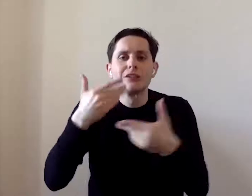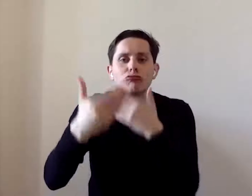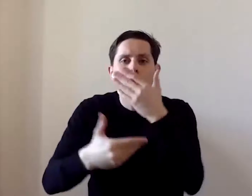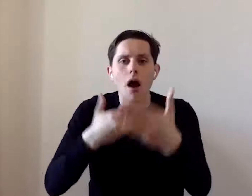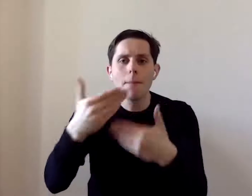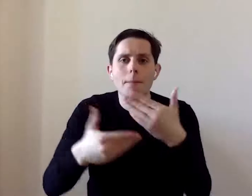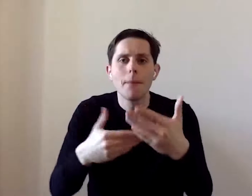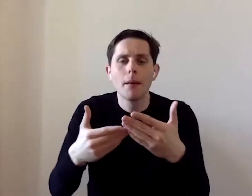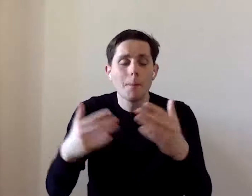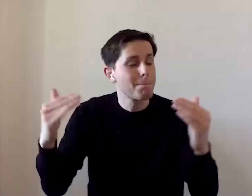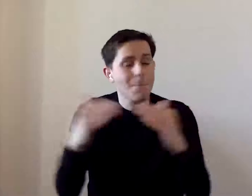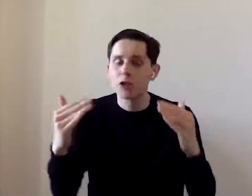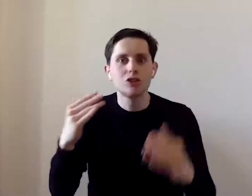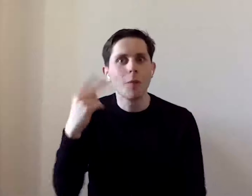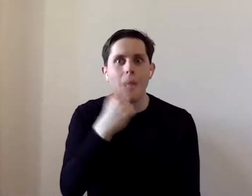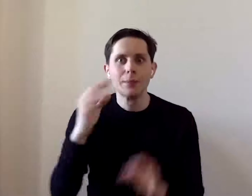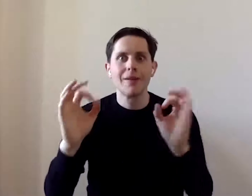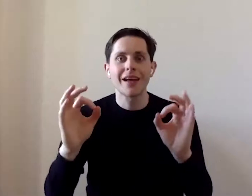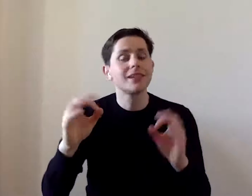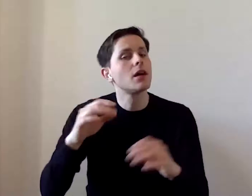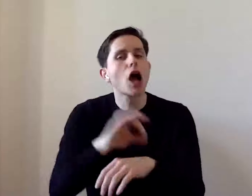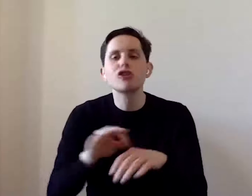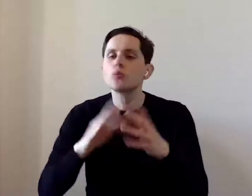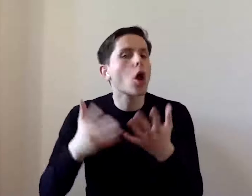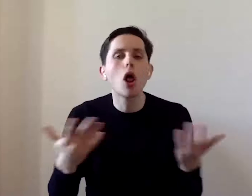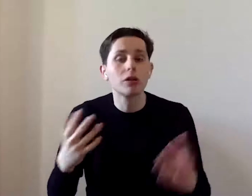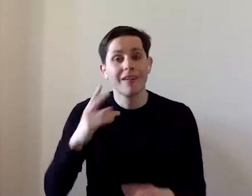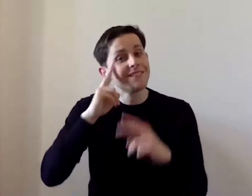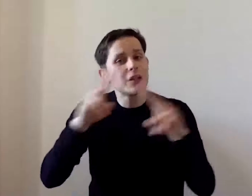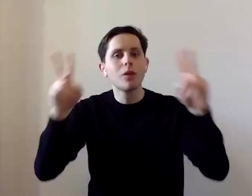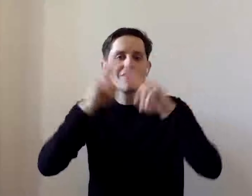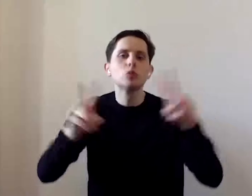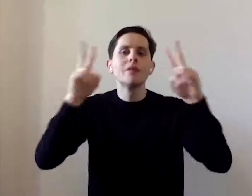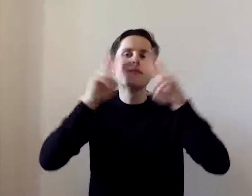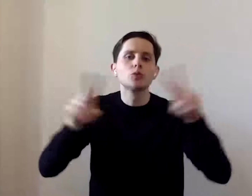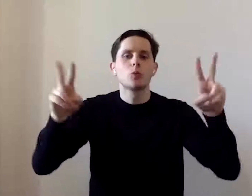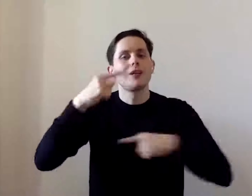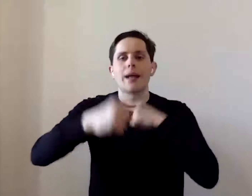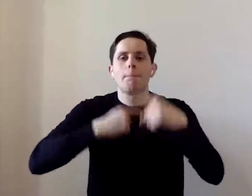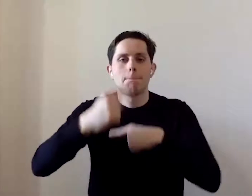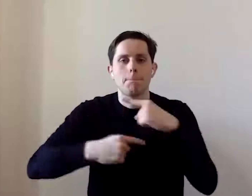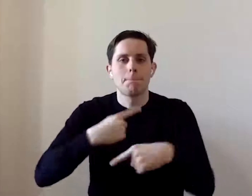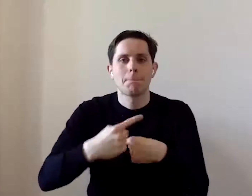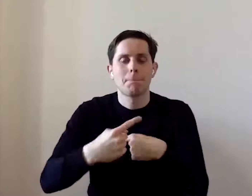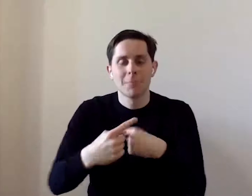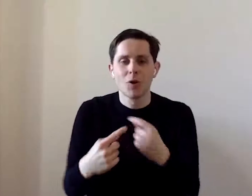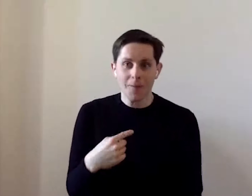we recognize enough the value of language and description of things. we're generally so visual. I